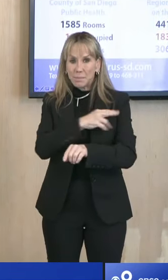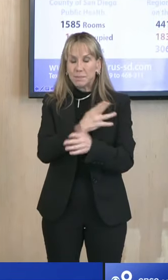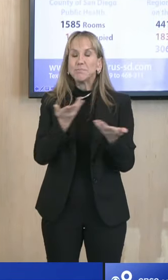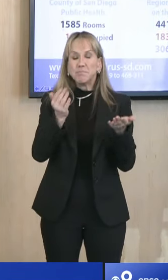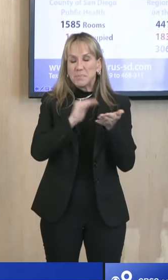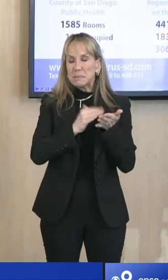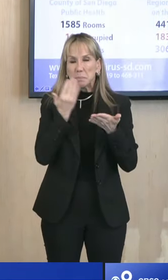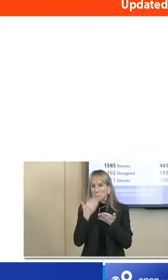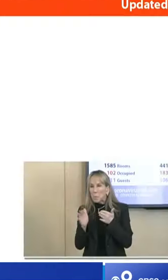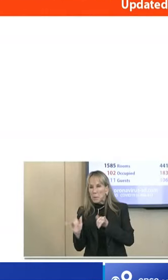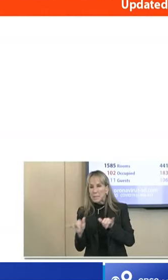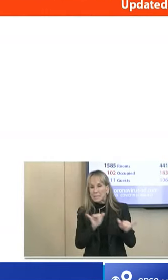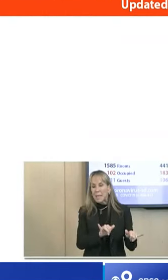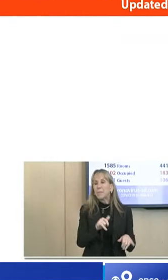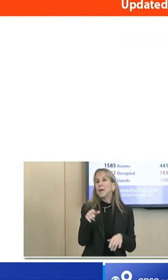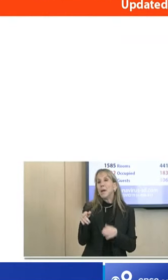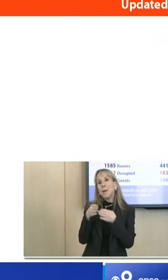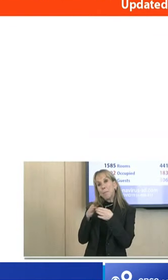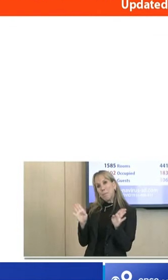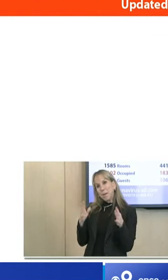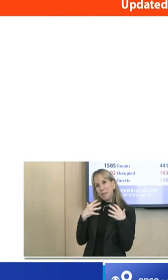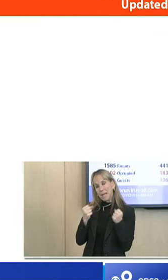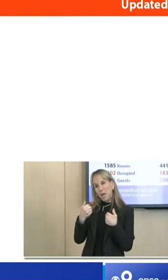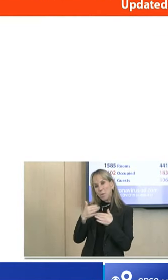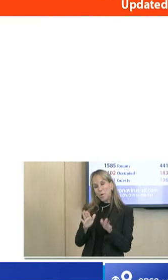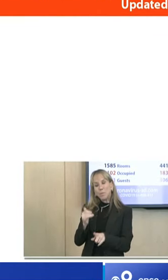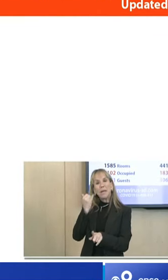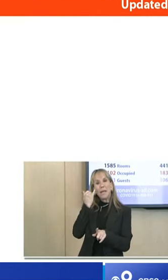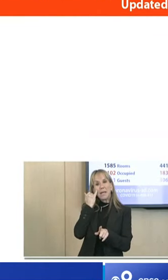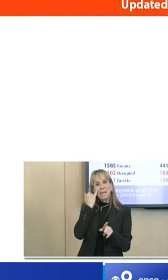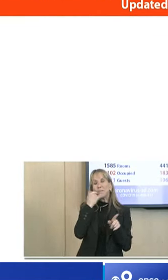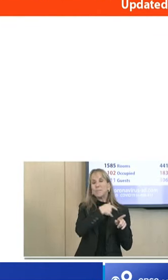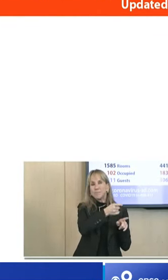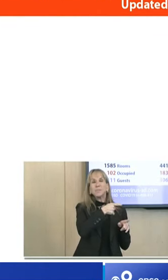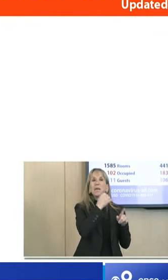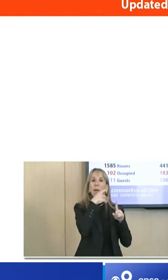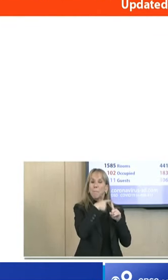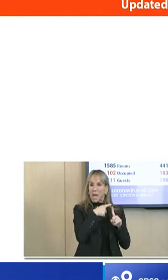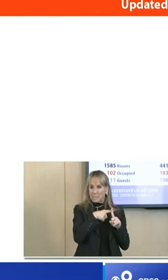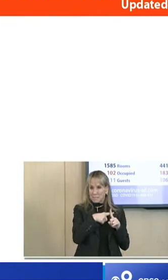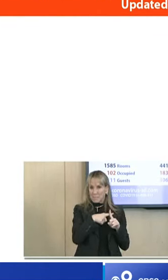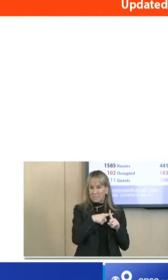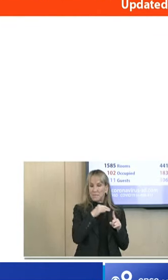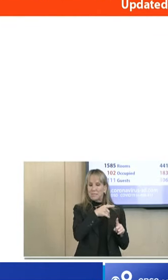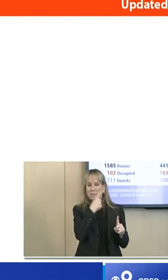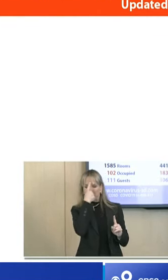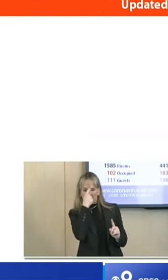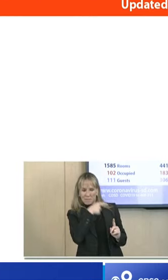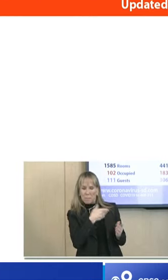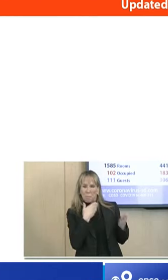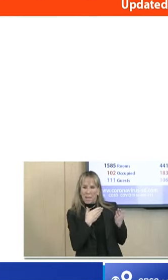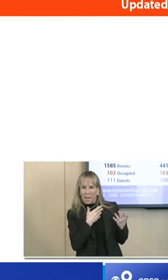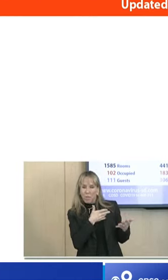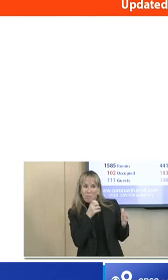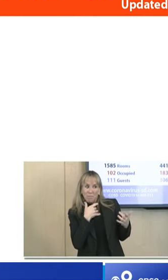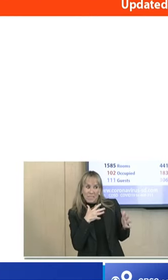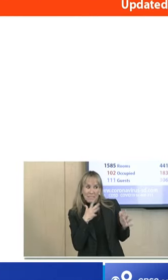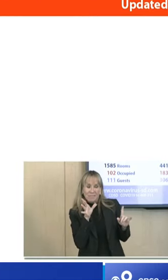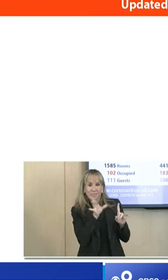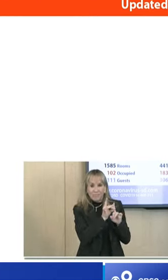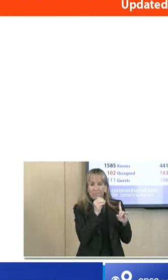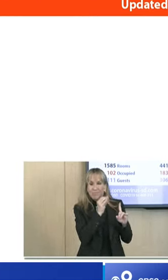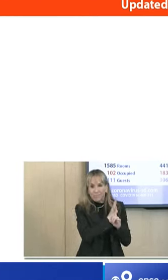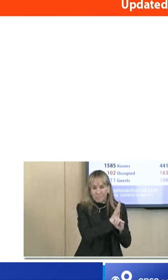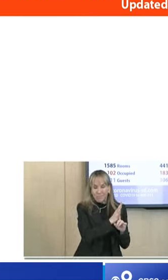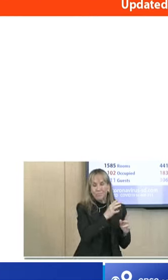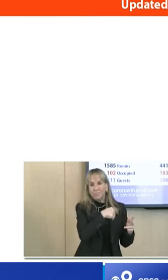again, are for individuals who have a positive test, person under investigation, or unique individuals with symptoms awaiting further evaluation. Regional task